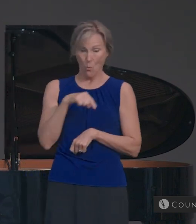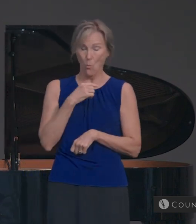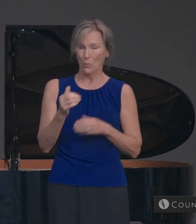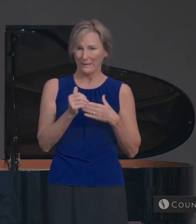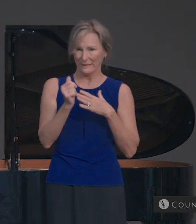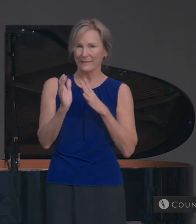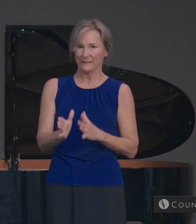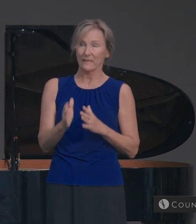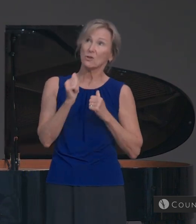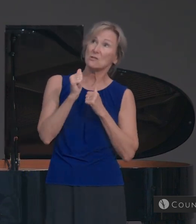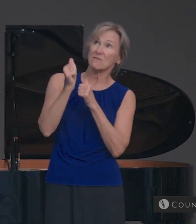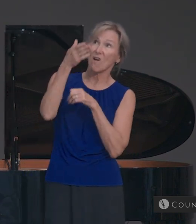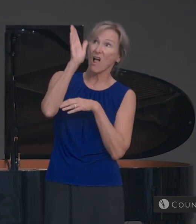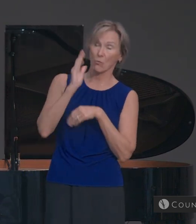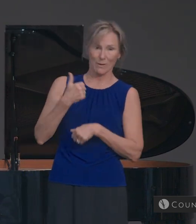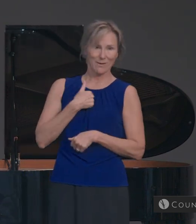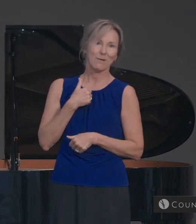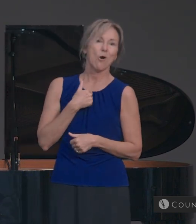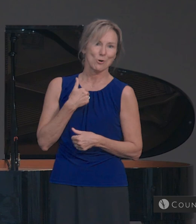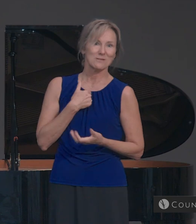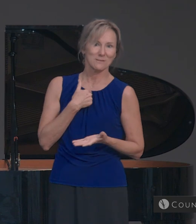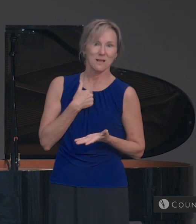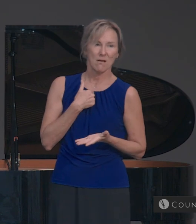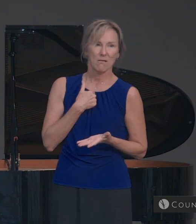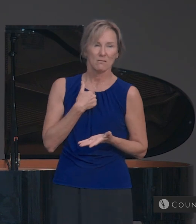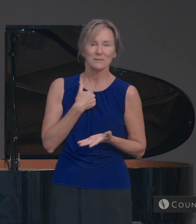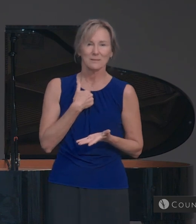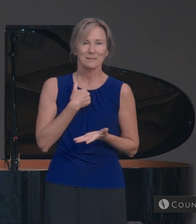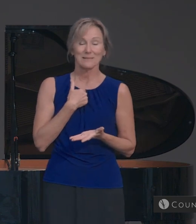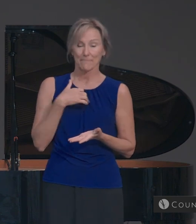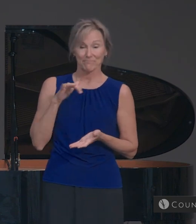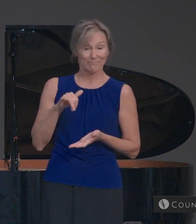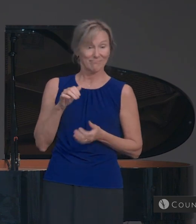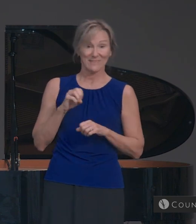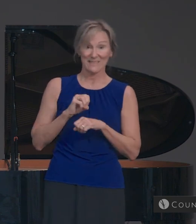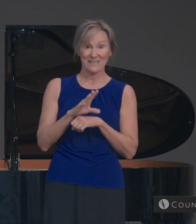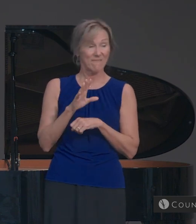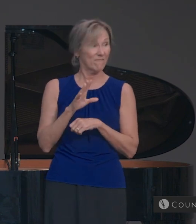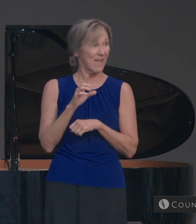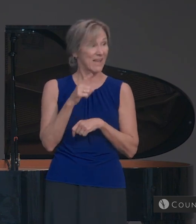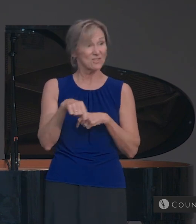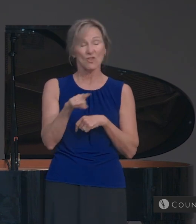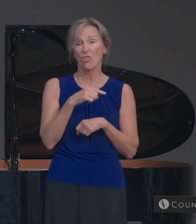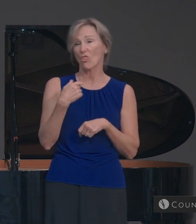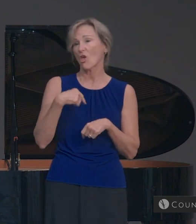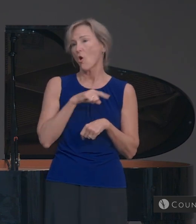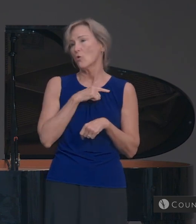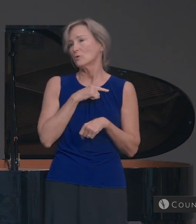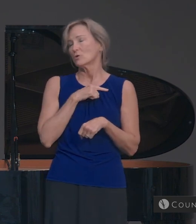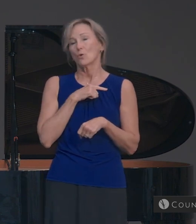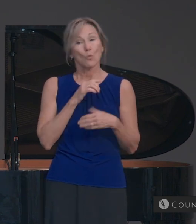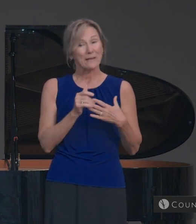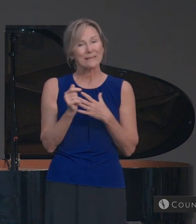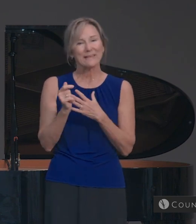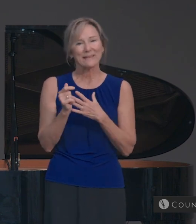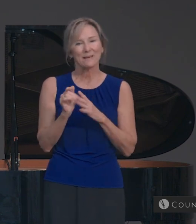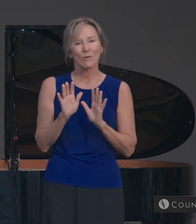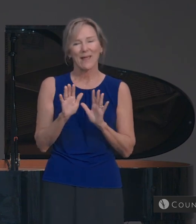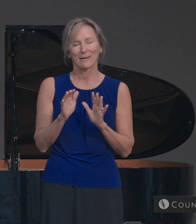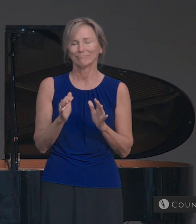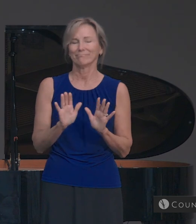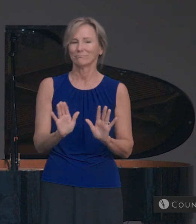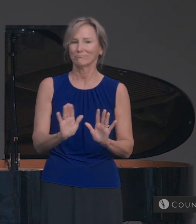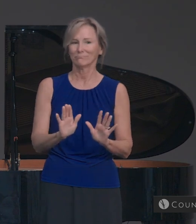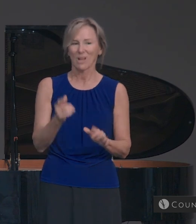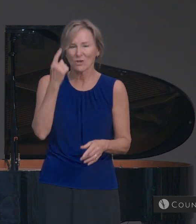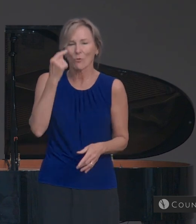God. And as we do so, this affects those under our leadership. And before you breathe thinking, I don't need to write that